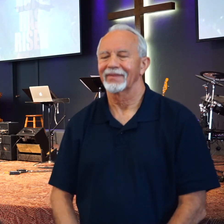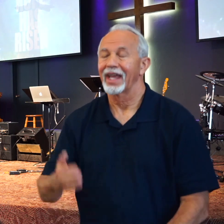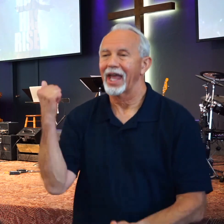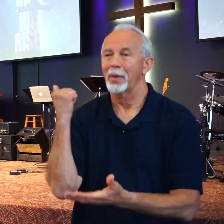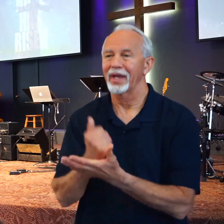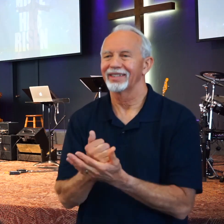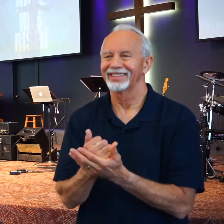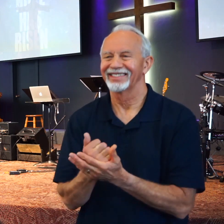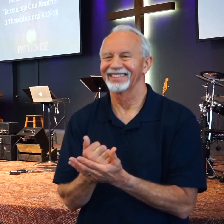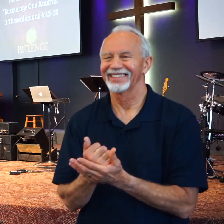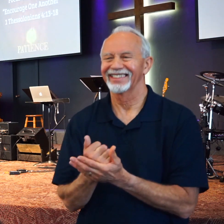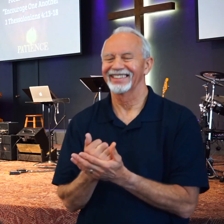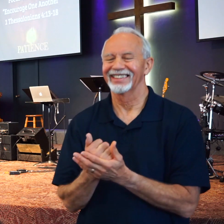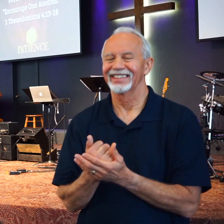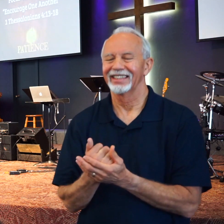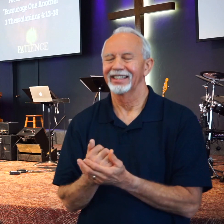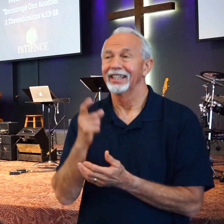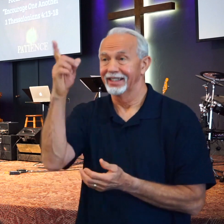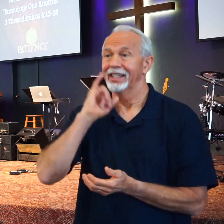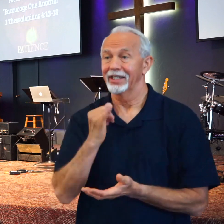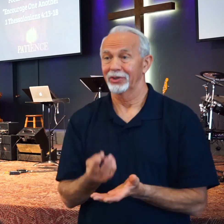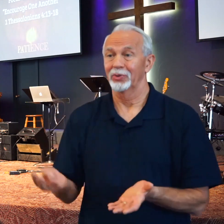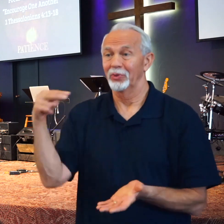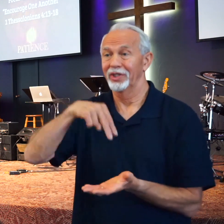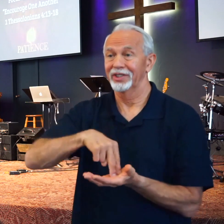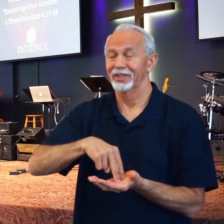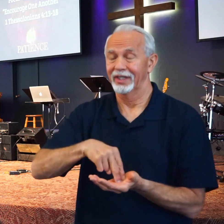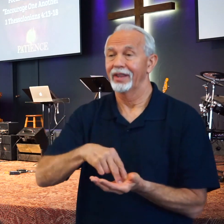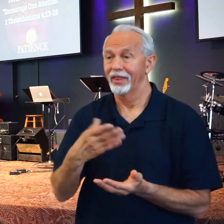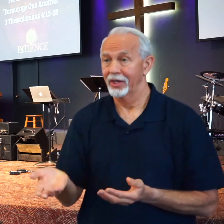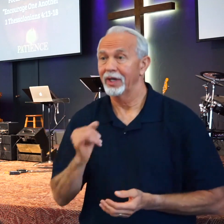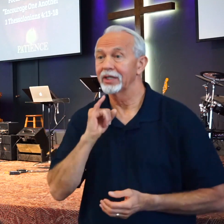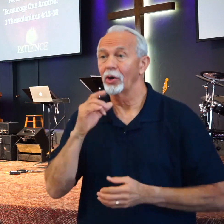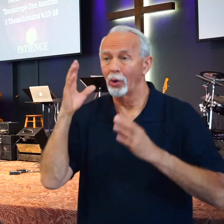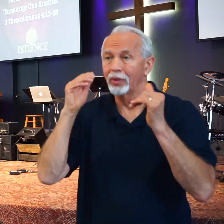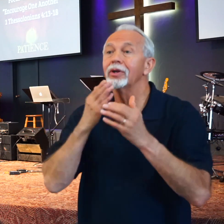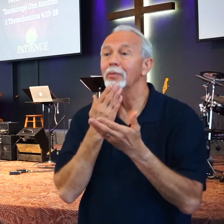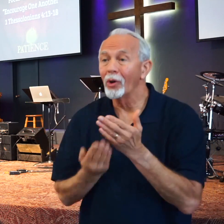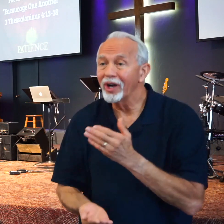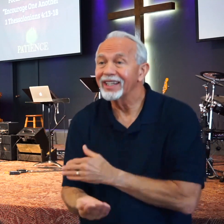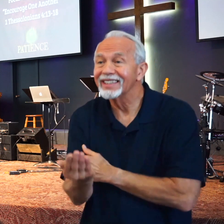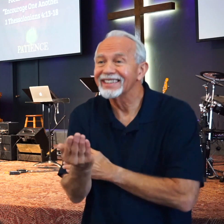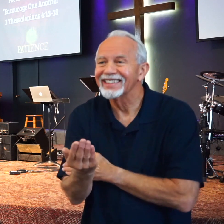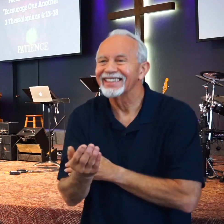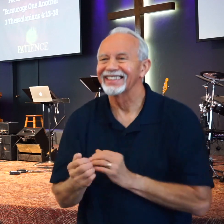Amen. He is risen, and there is hope. Good morning.